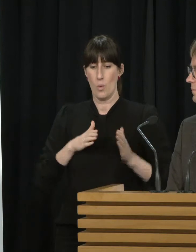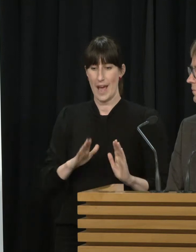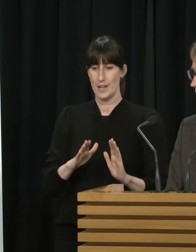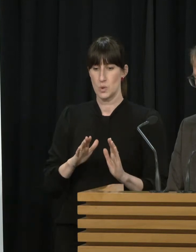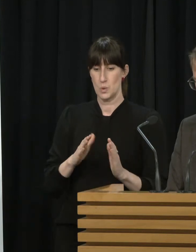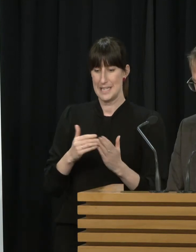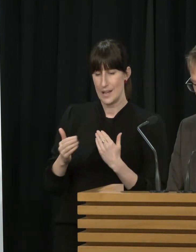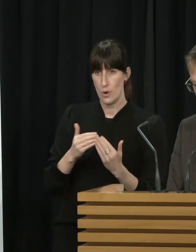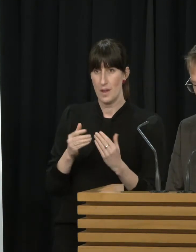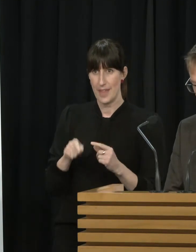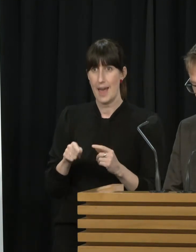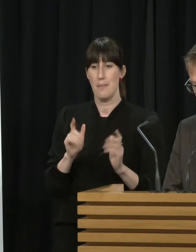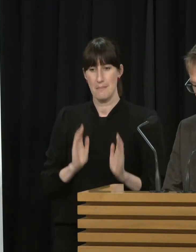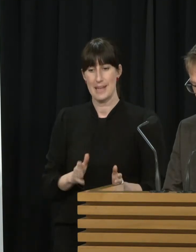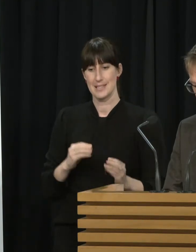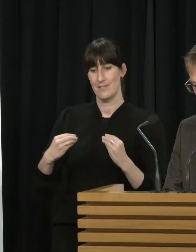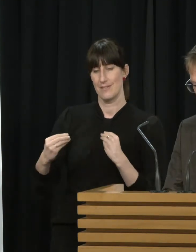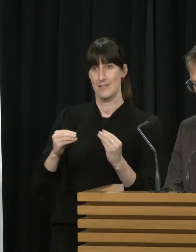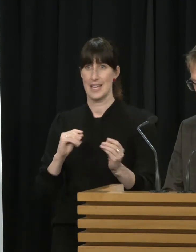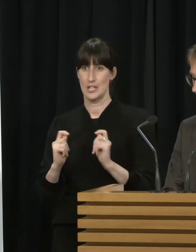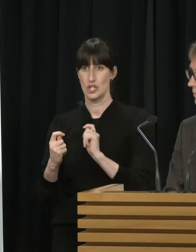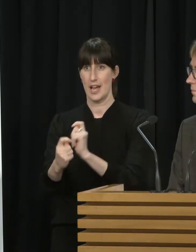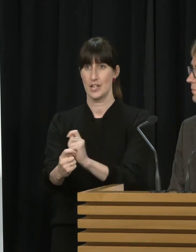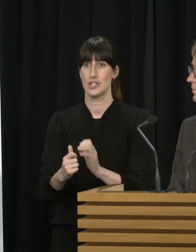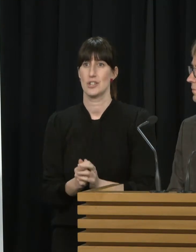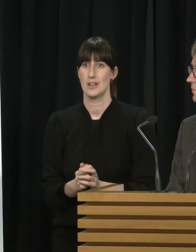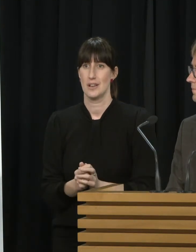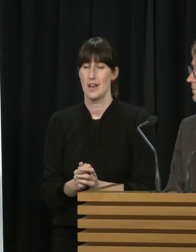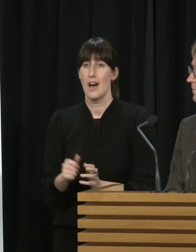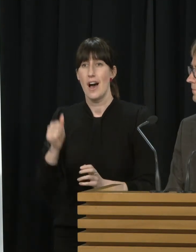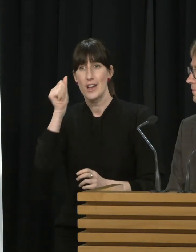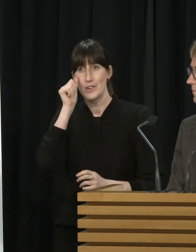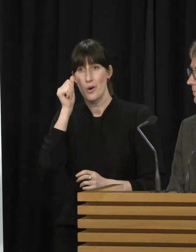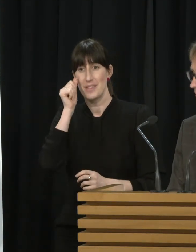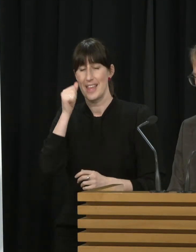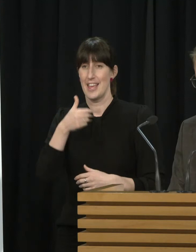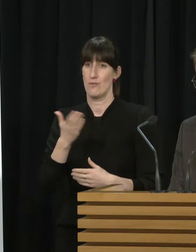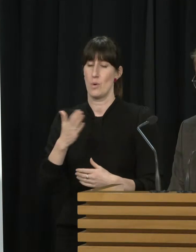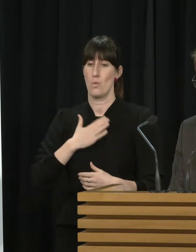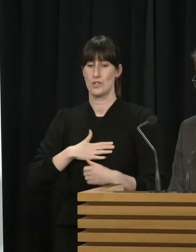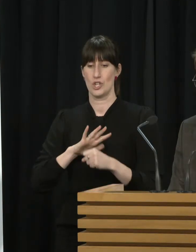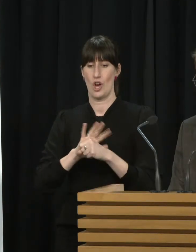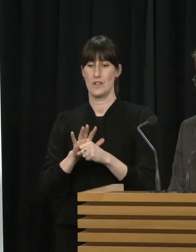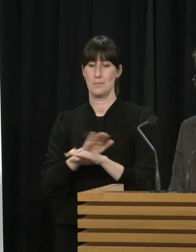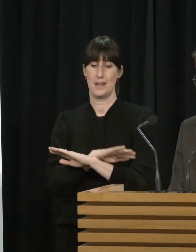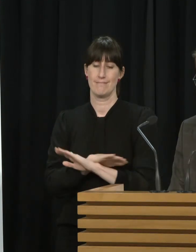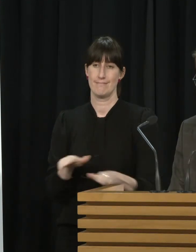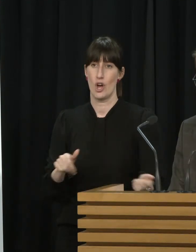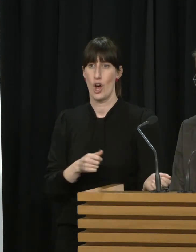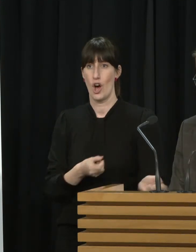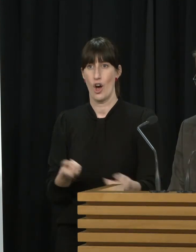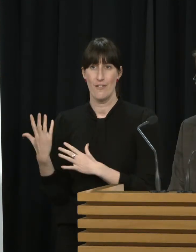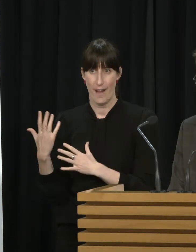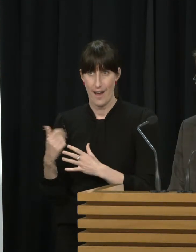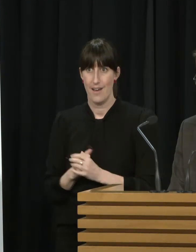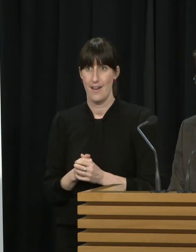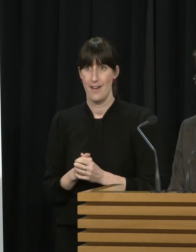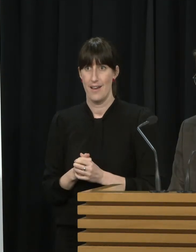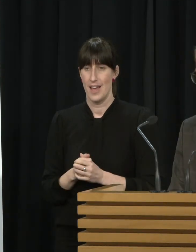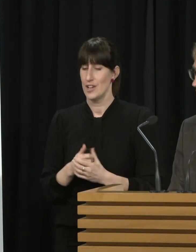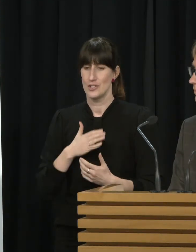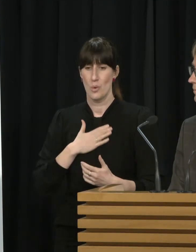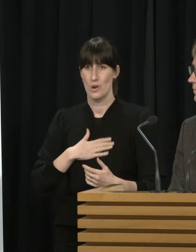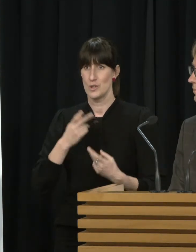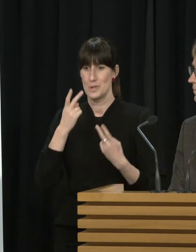to evolve and change. Everybody wants to get out of the other end of this. No one wants to see the border closed for